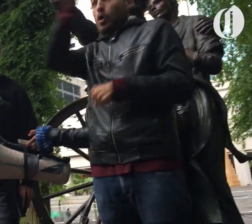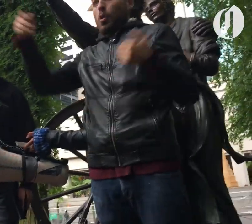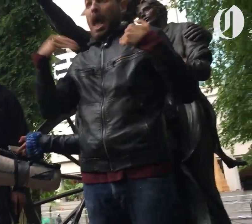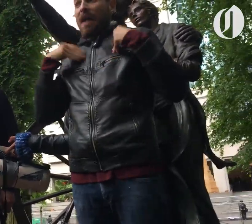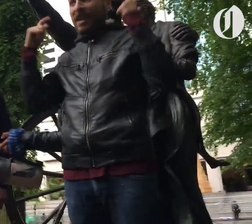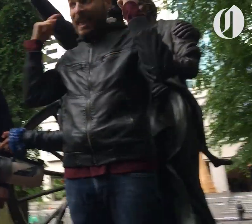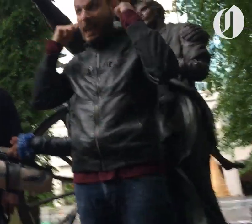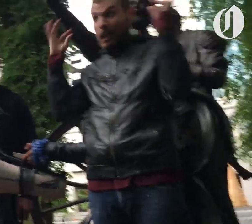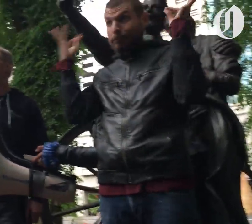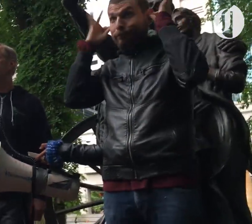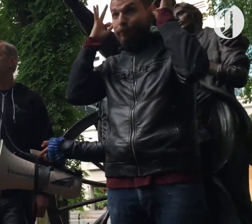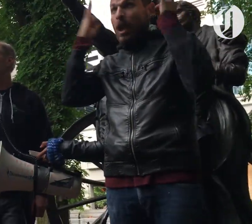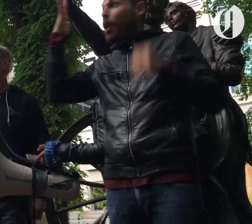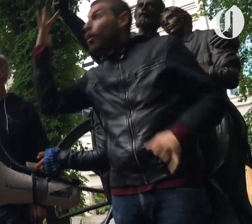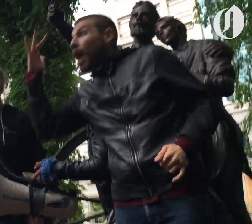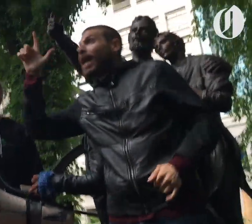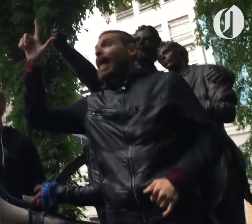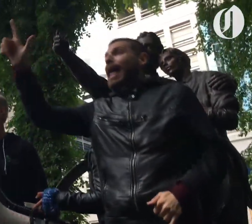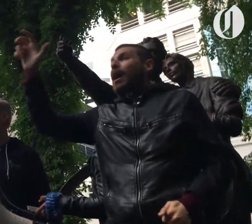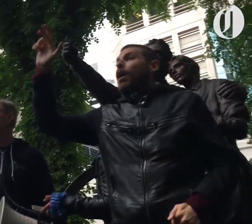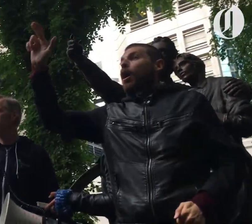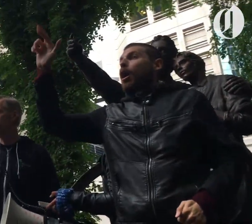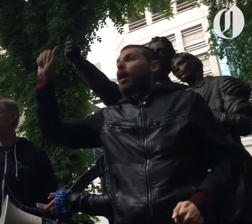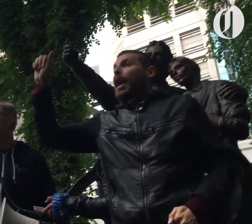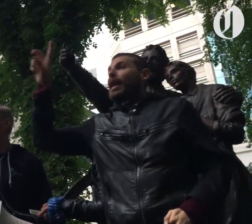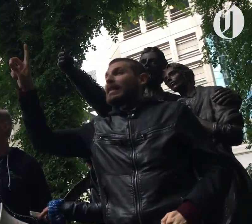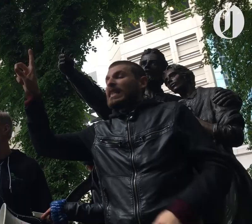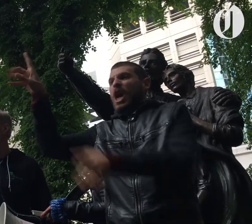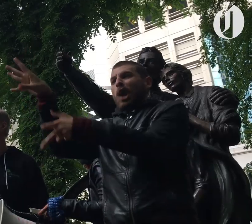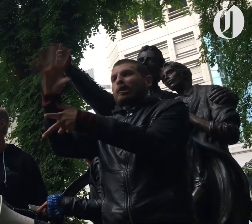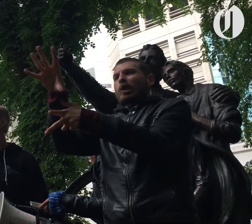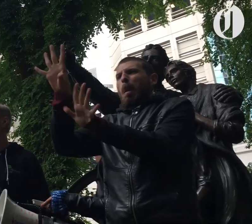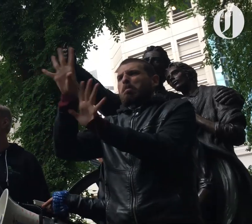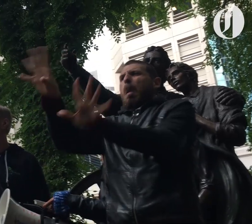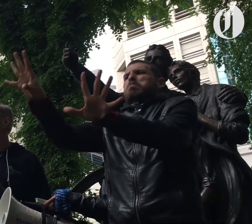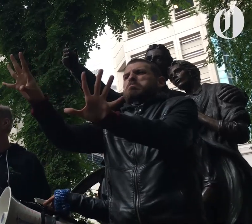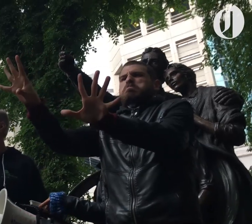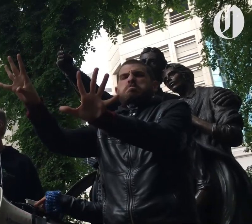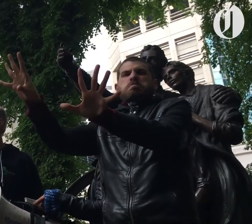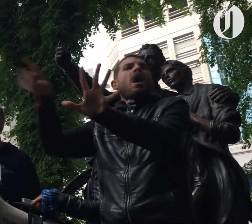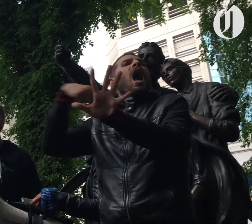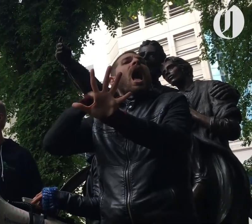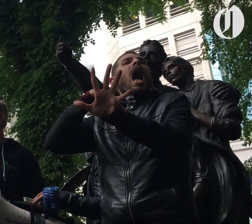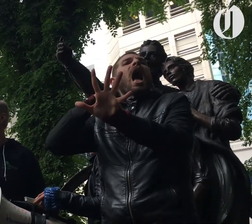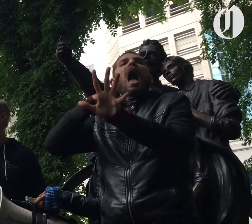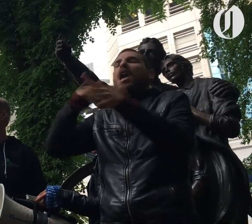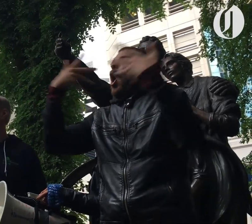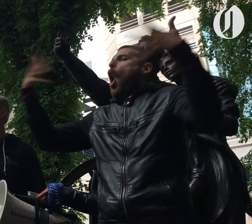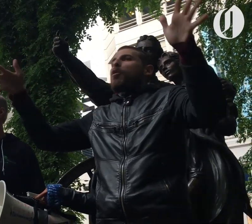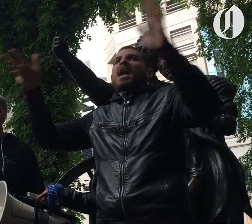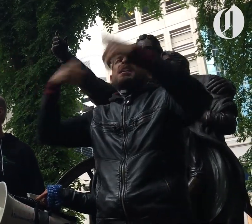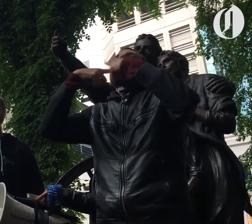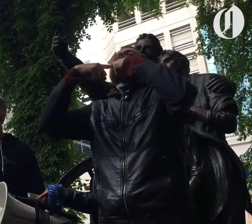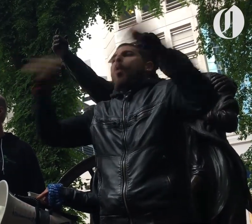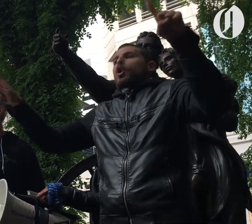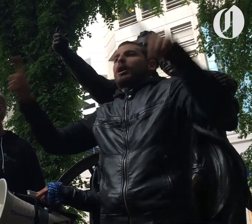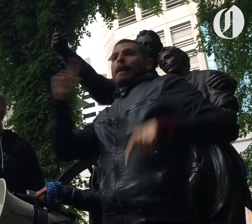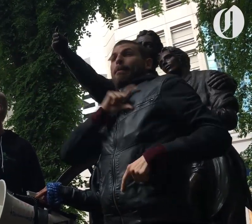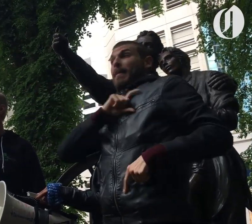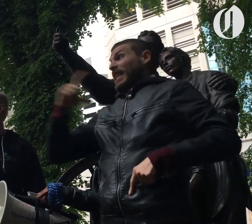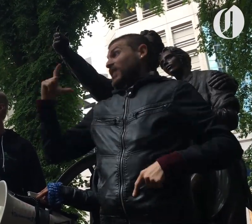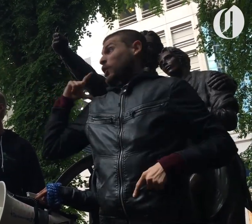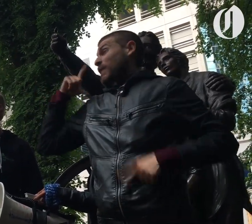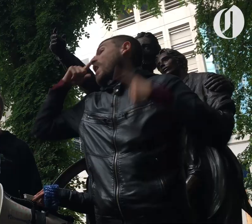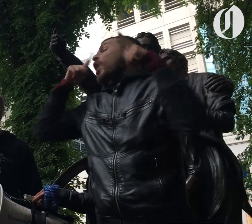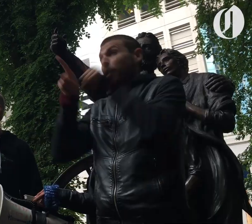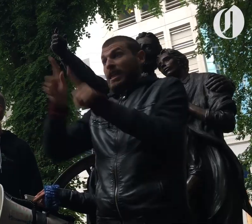earplugs because of the LRAD, the sonic mode on the LRAD. I have sent out a directive. The police chief has agreed.